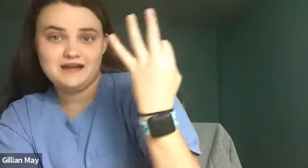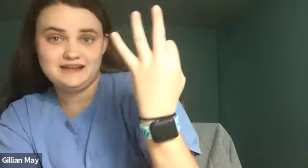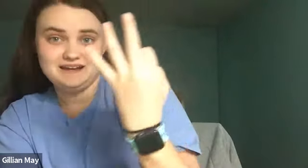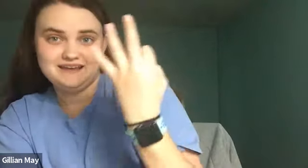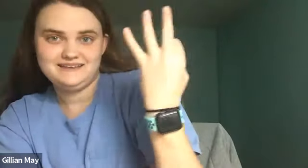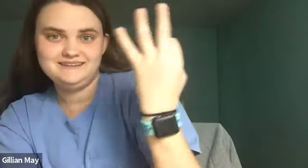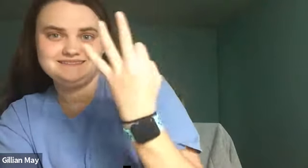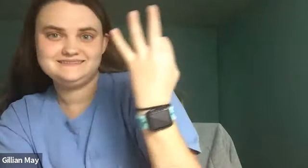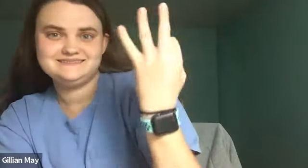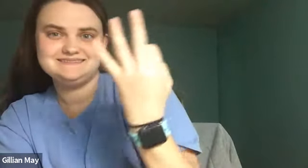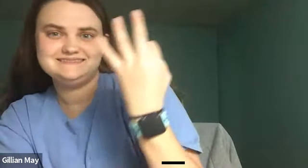Friday.